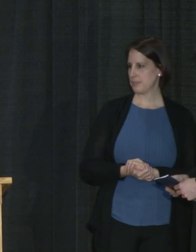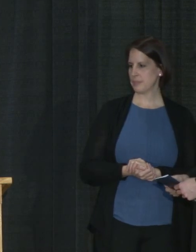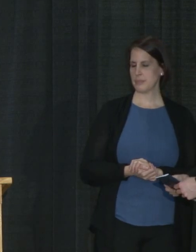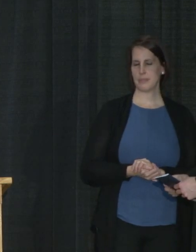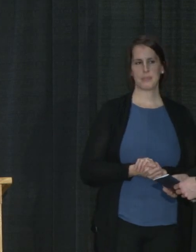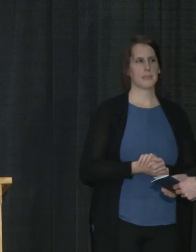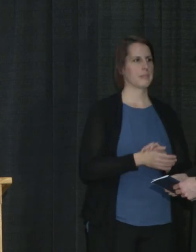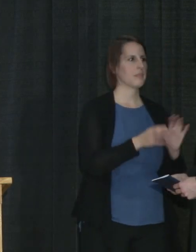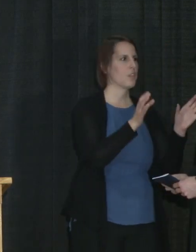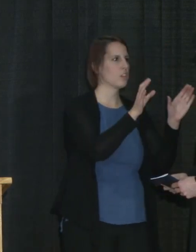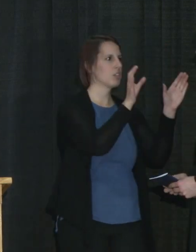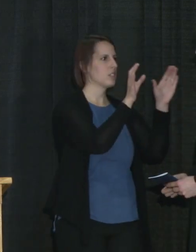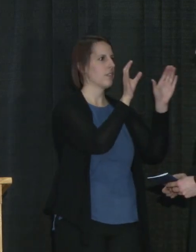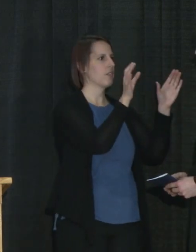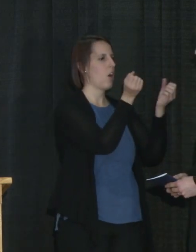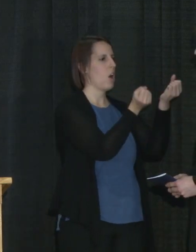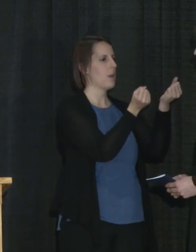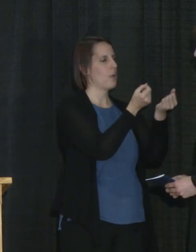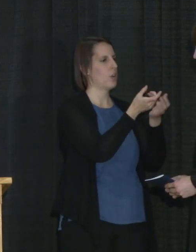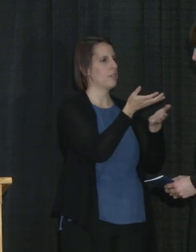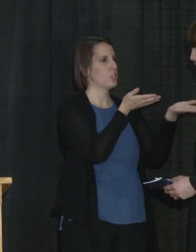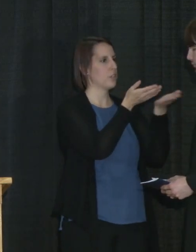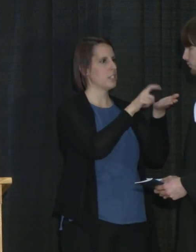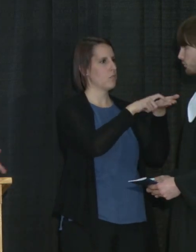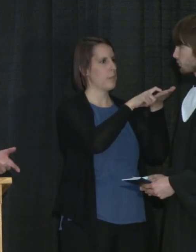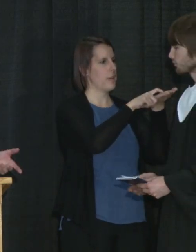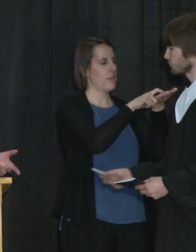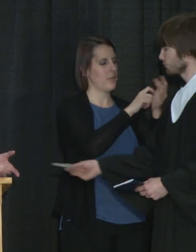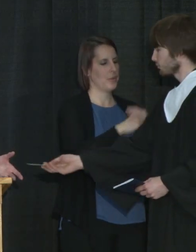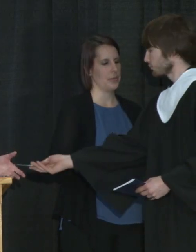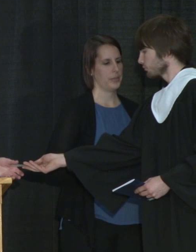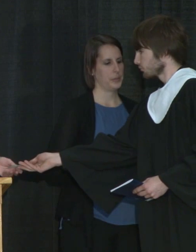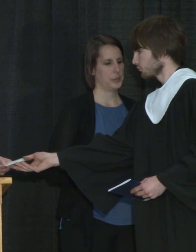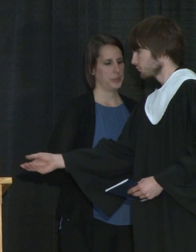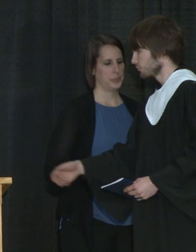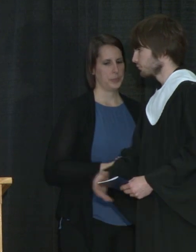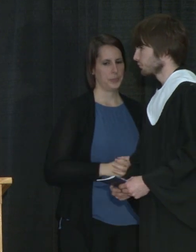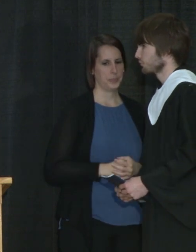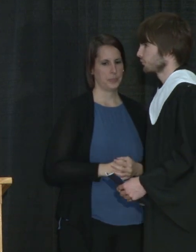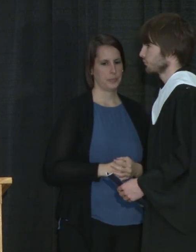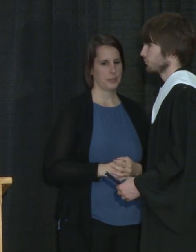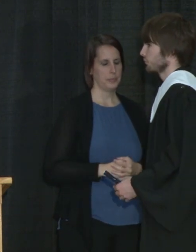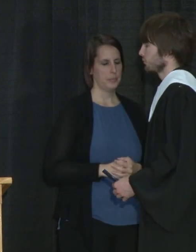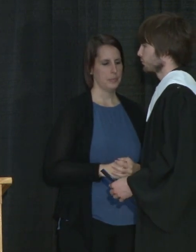For the Certificate in Automotive Service and Repair,